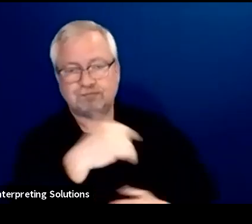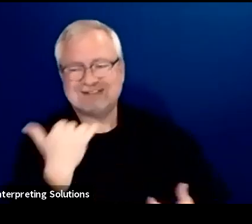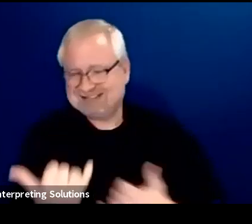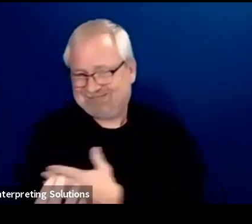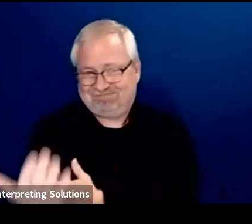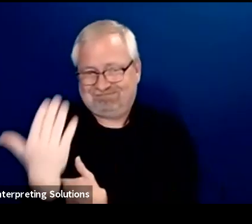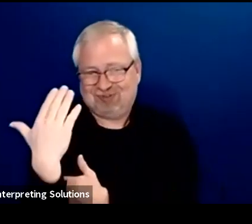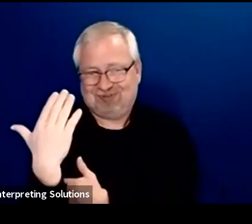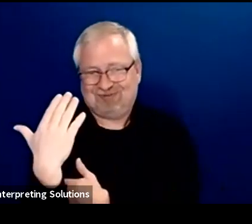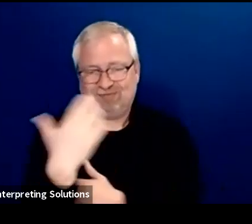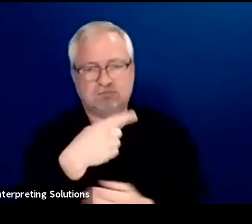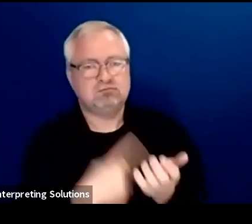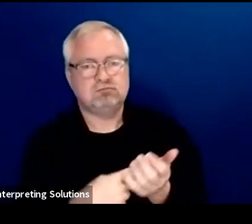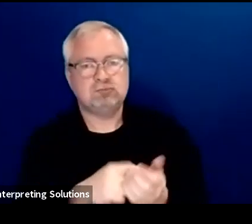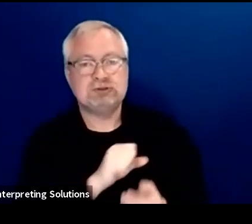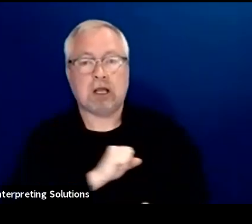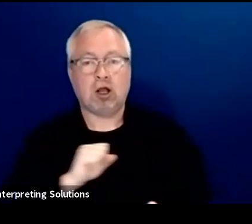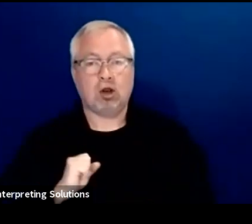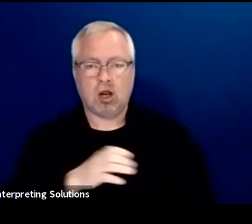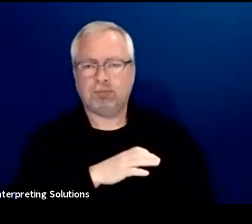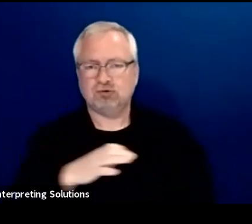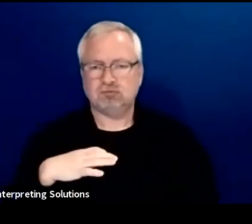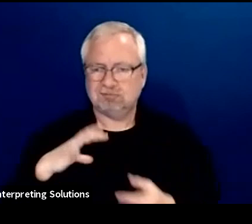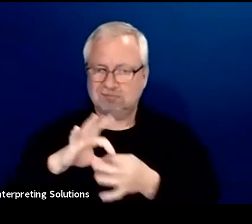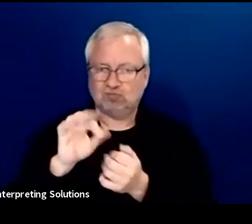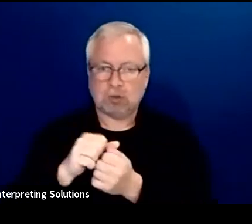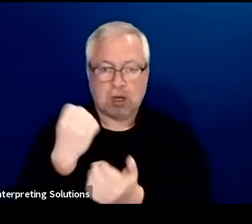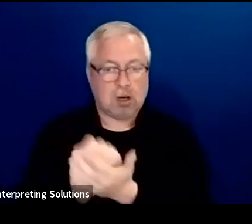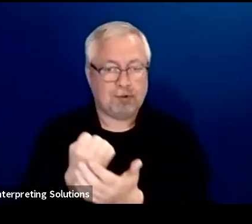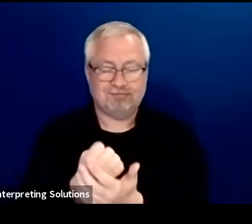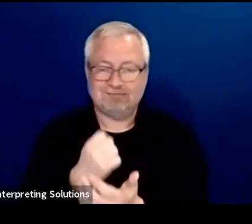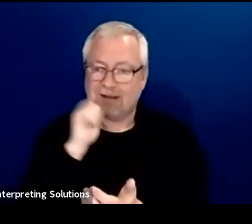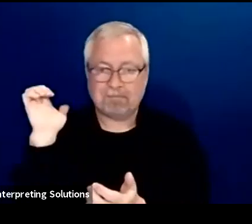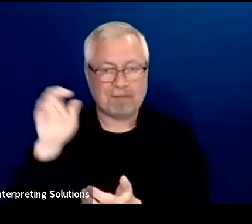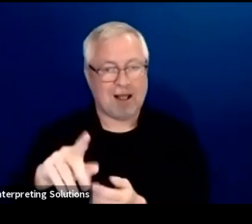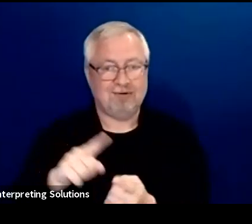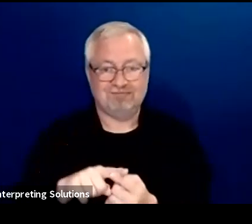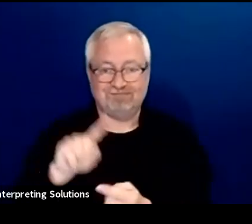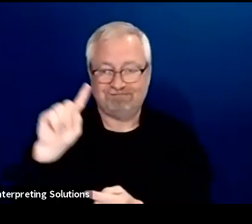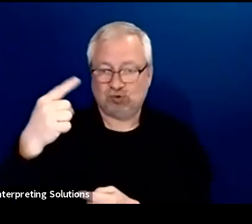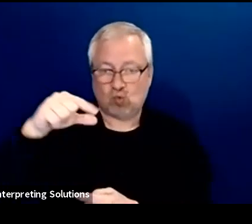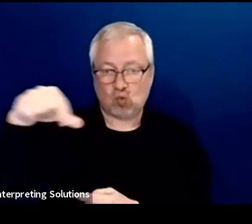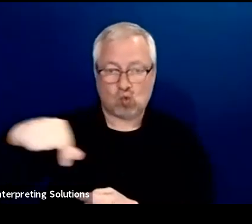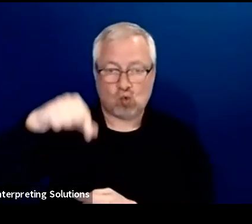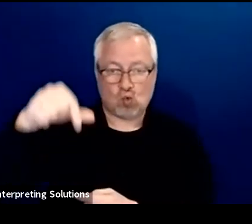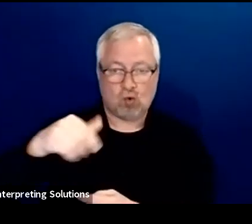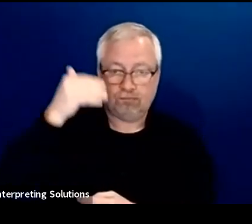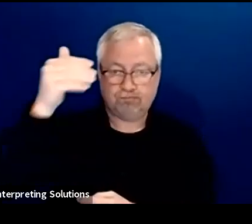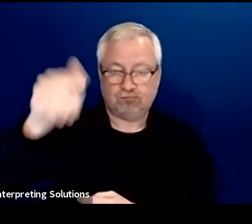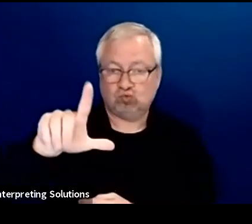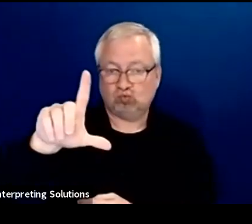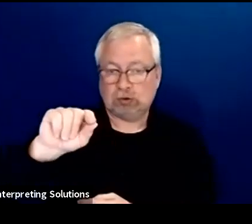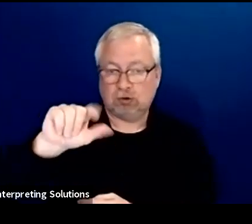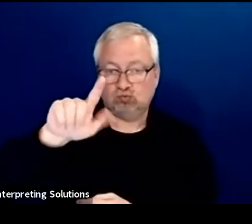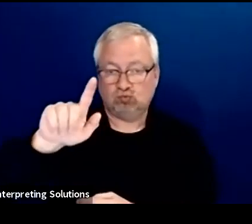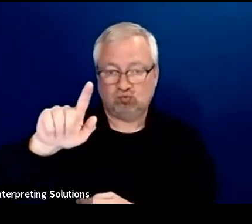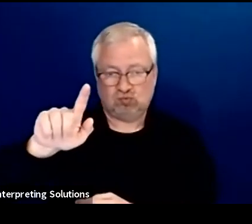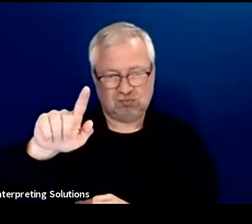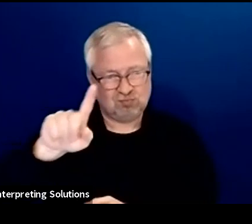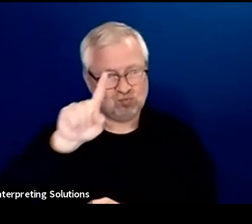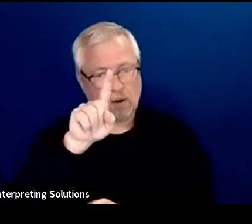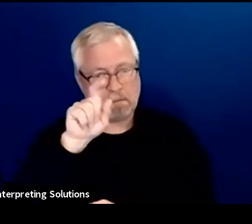the economy not coming back until the first quarter of 2021. A few weeks ago, the commissioner said Minnesota's $1.5 billion trust fund for